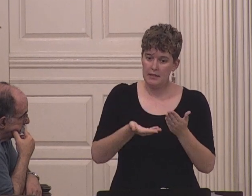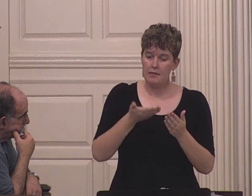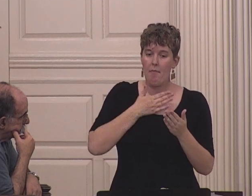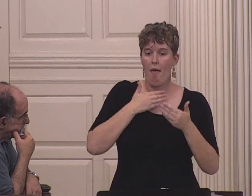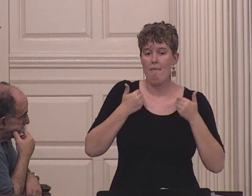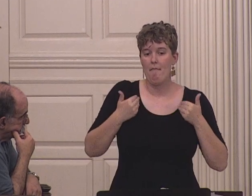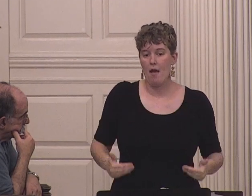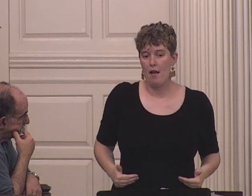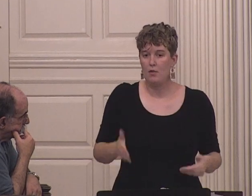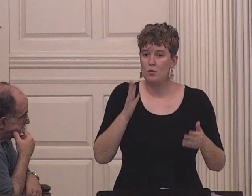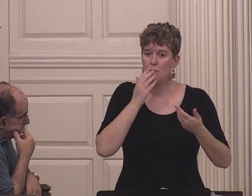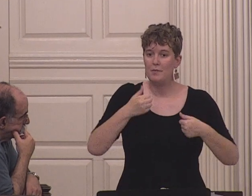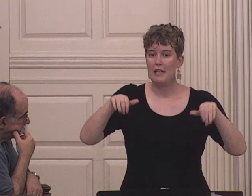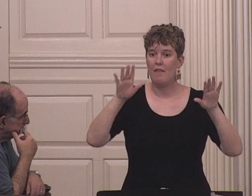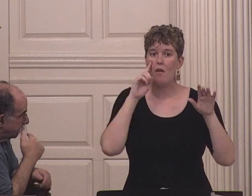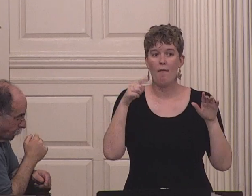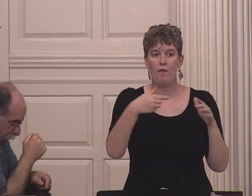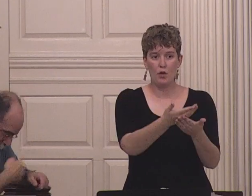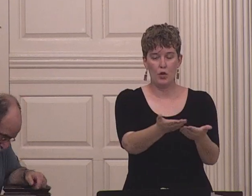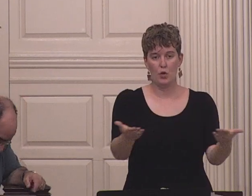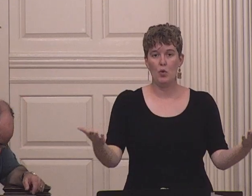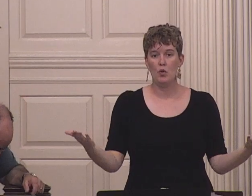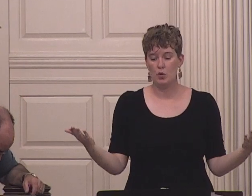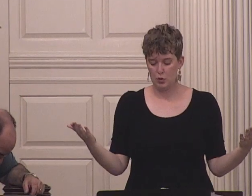body, which will be given up for you."